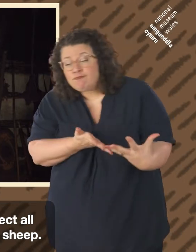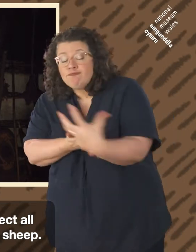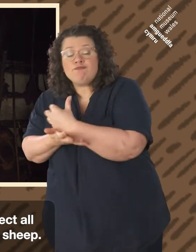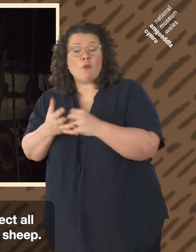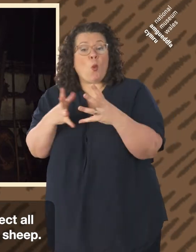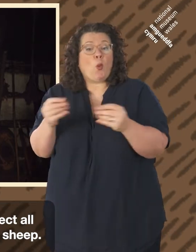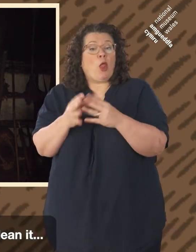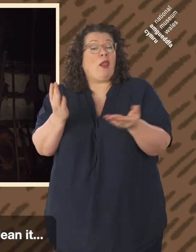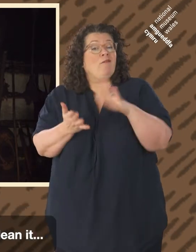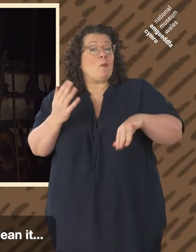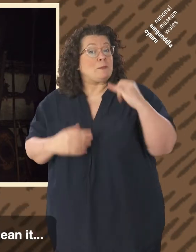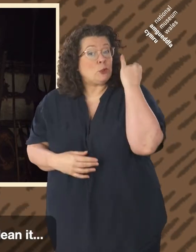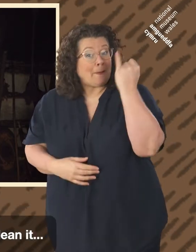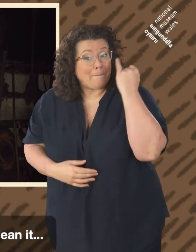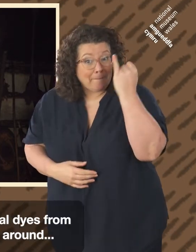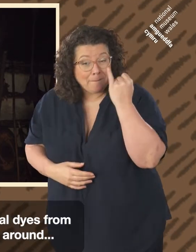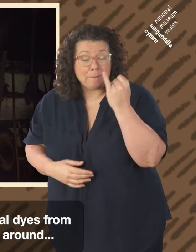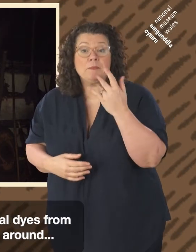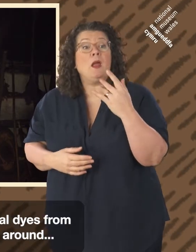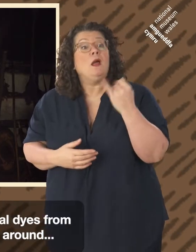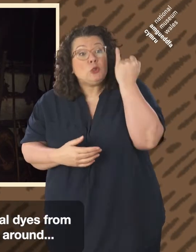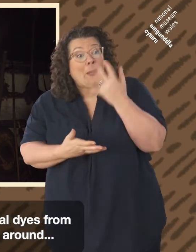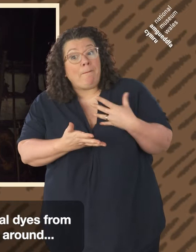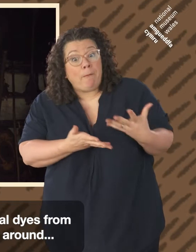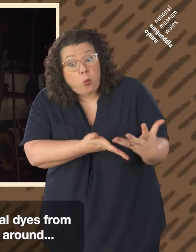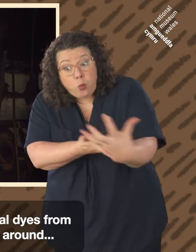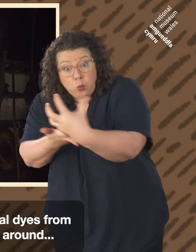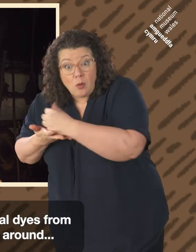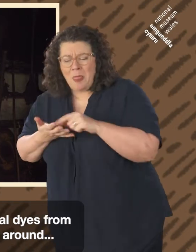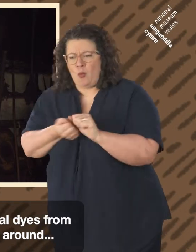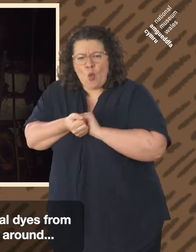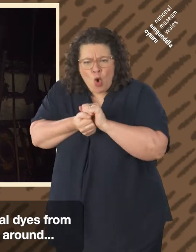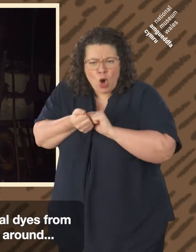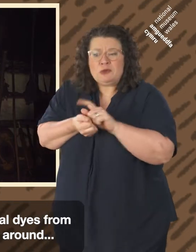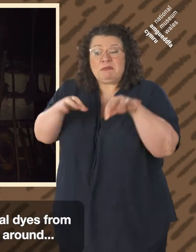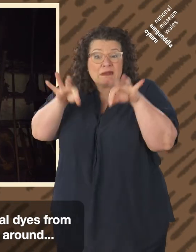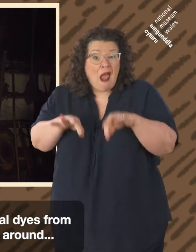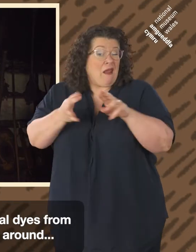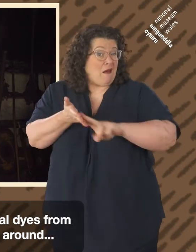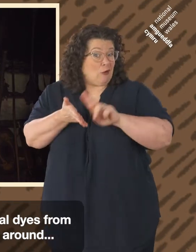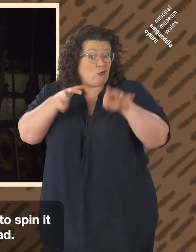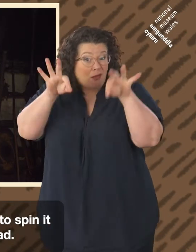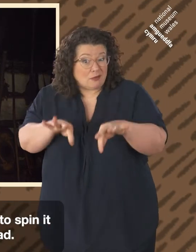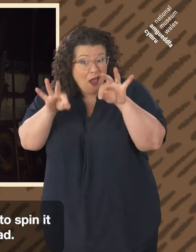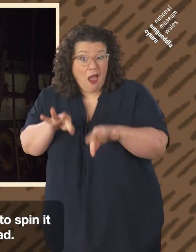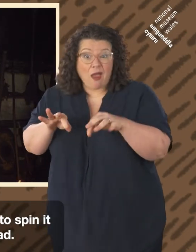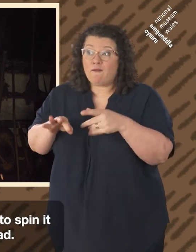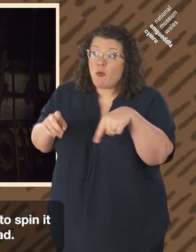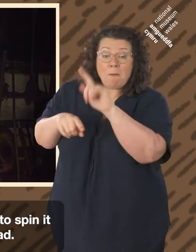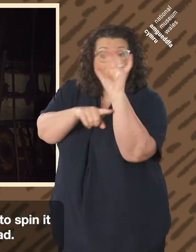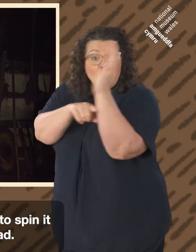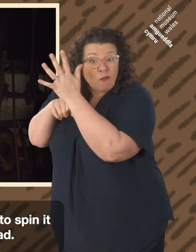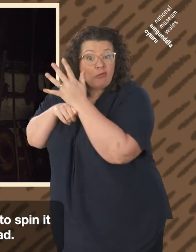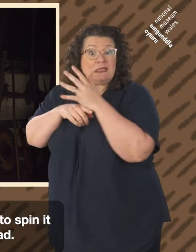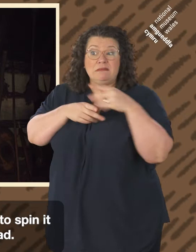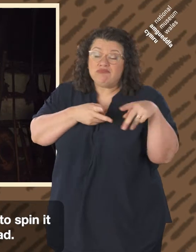from our sheep. We then have to clean it and dye it using natural dyes from the forest and the fields around, and then we